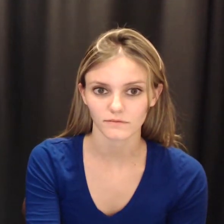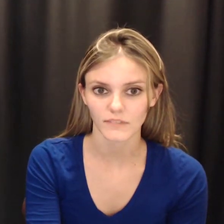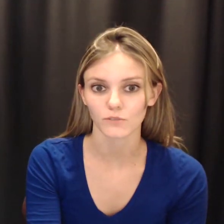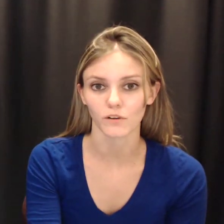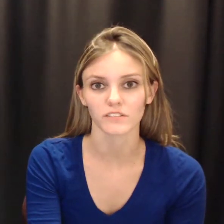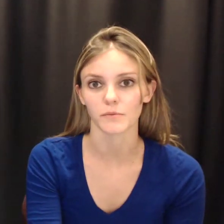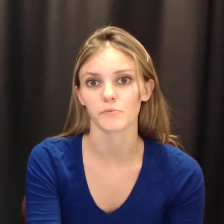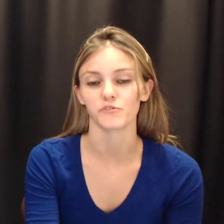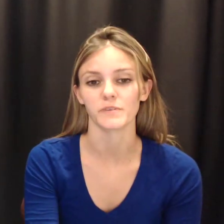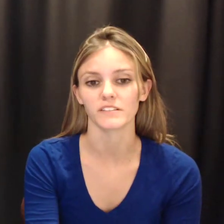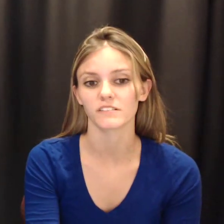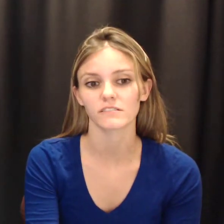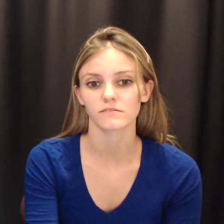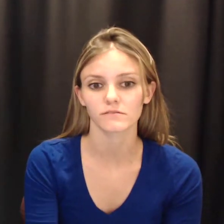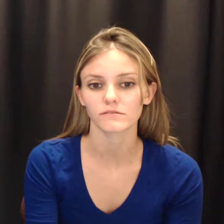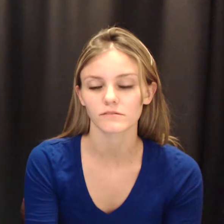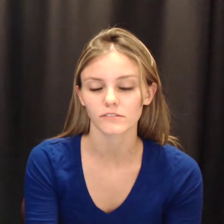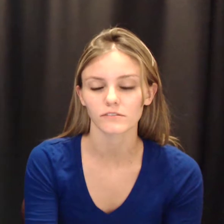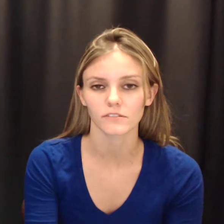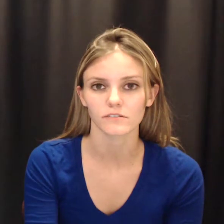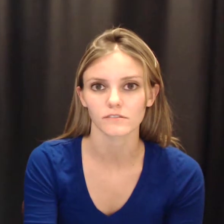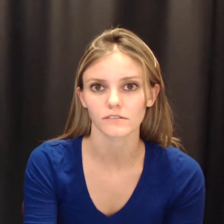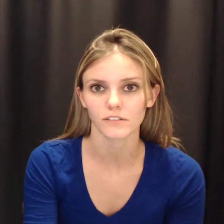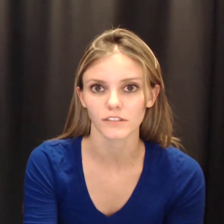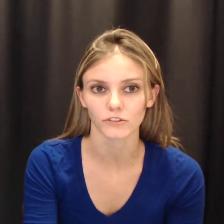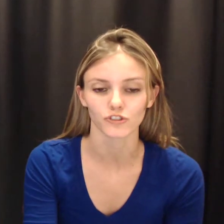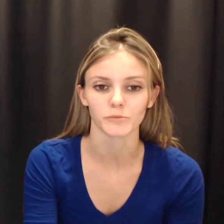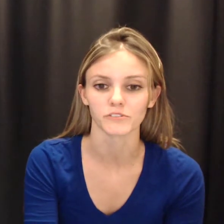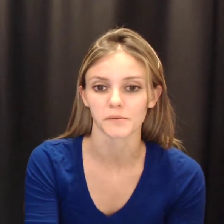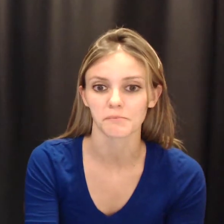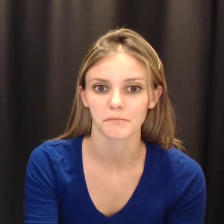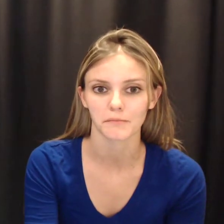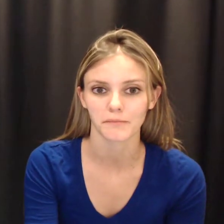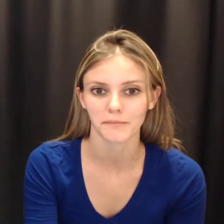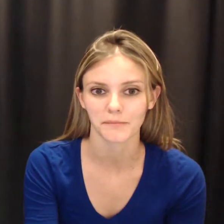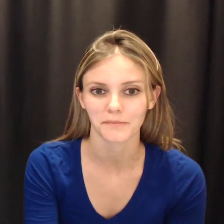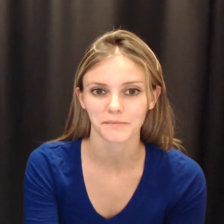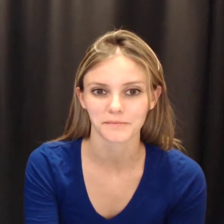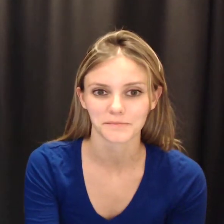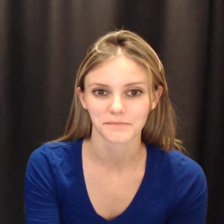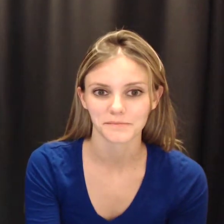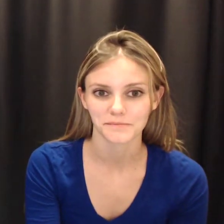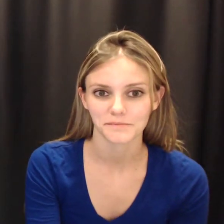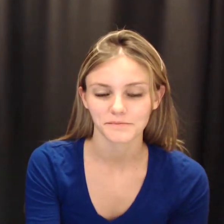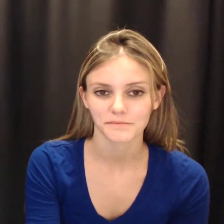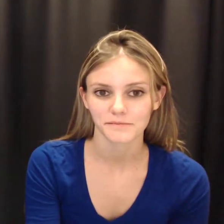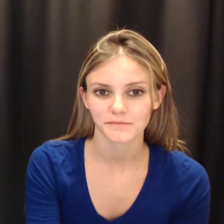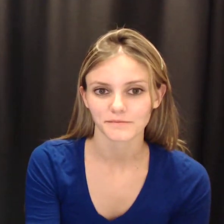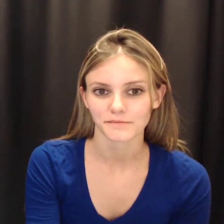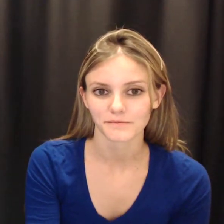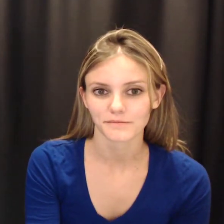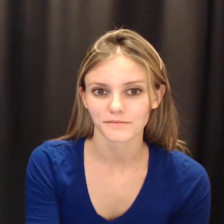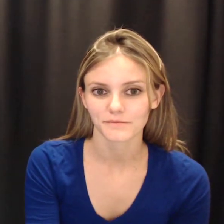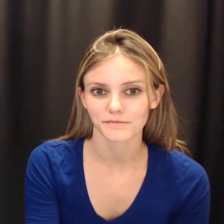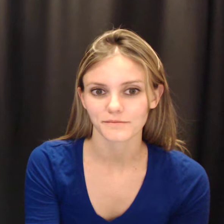As well as my movement, it's a little troublesome. If they get to you without any kind of frequency movement.